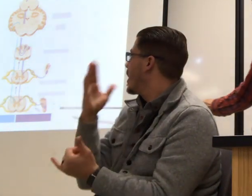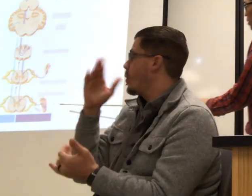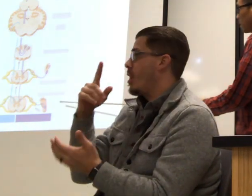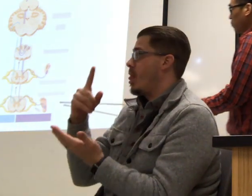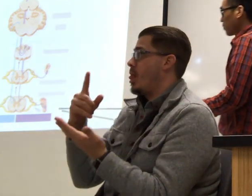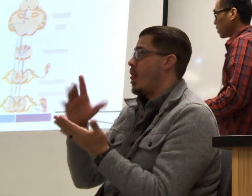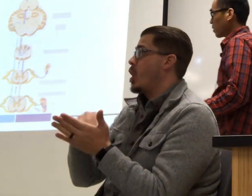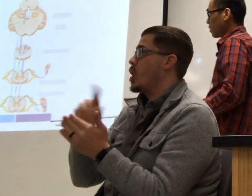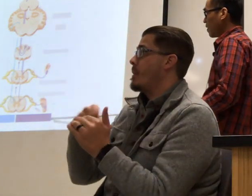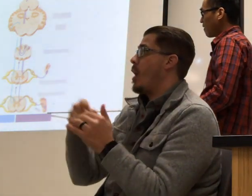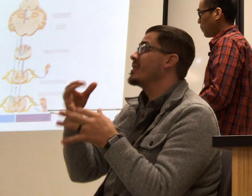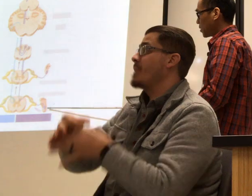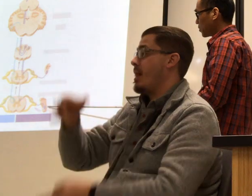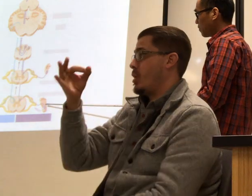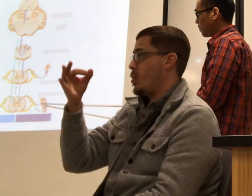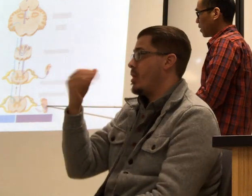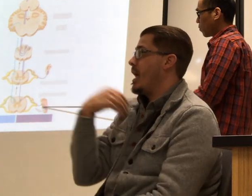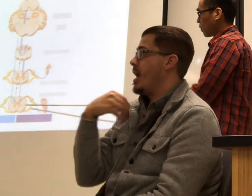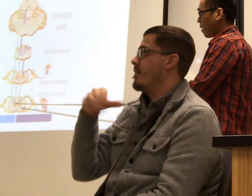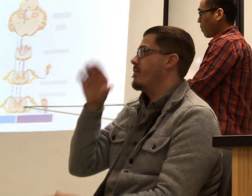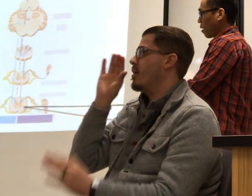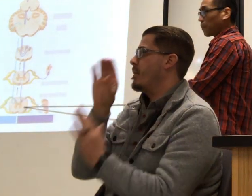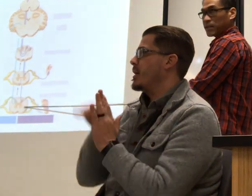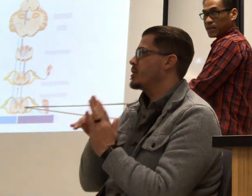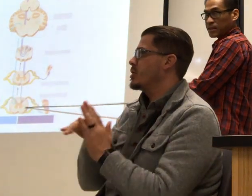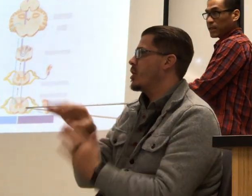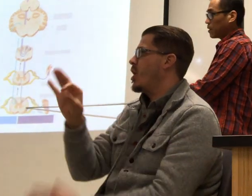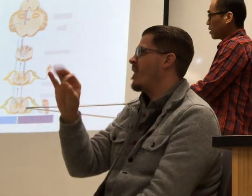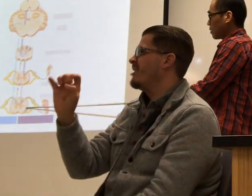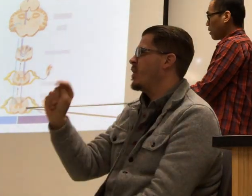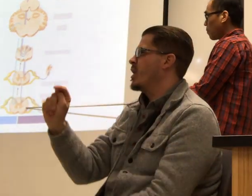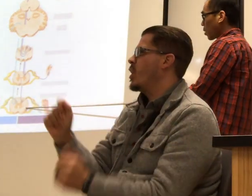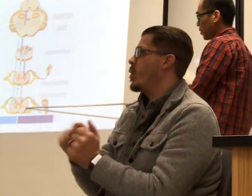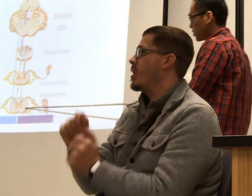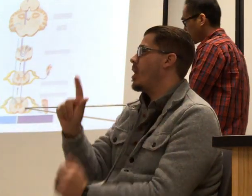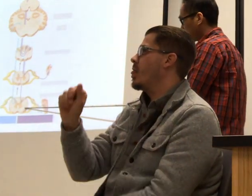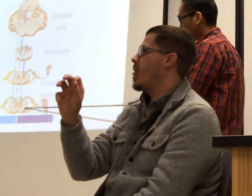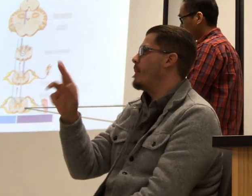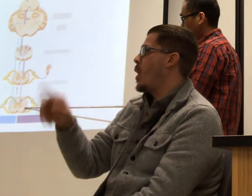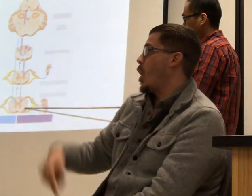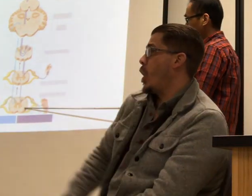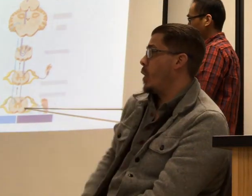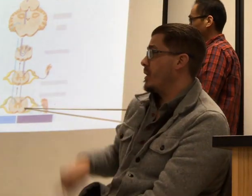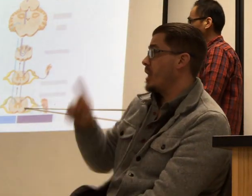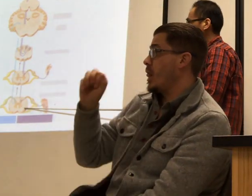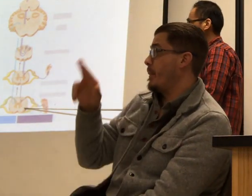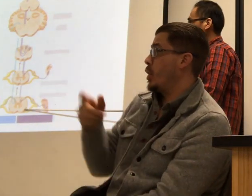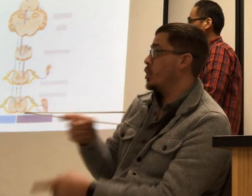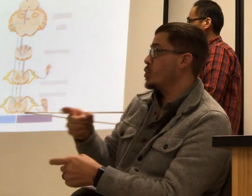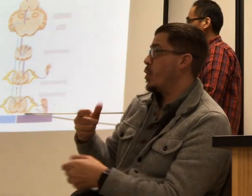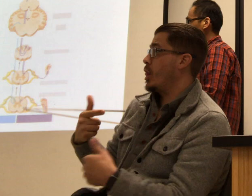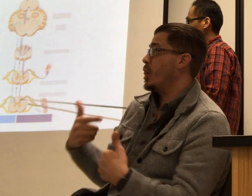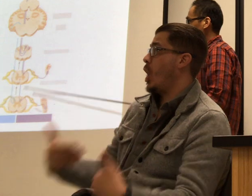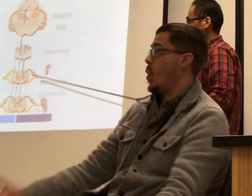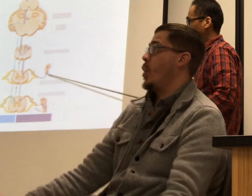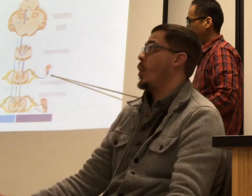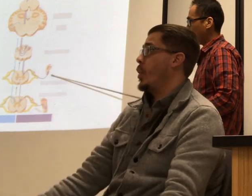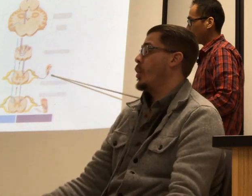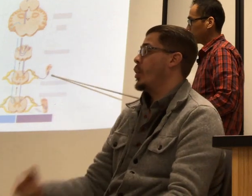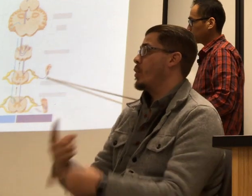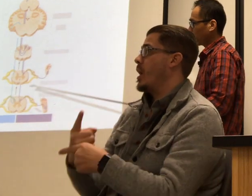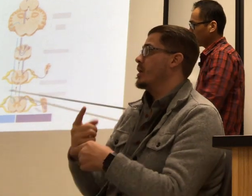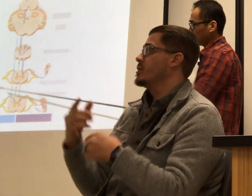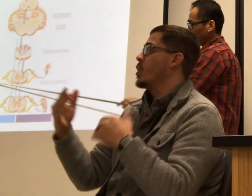spinal cord. They have a picture of foot with lumbar, because I said the lumbar region controls the lower extremity. And so